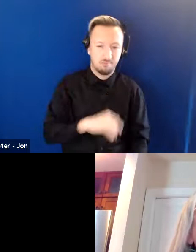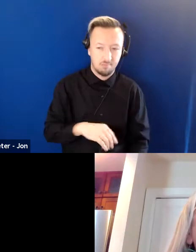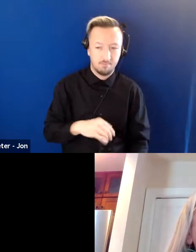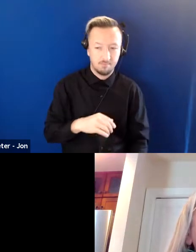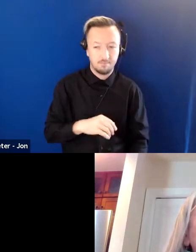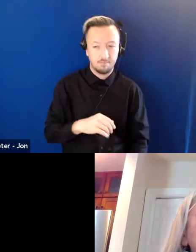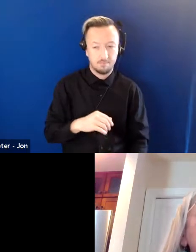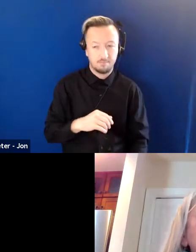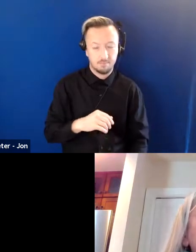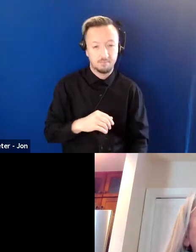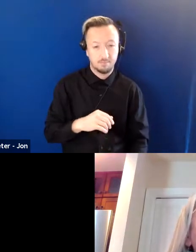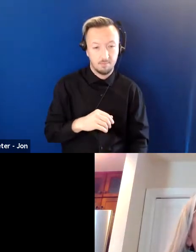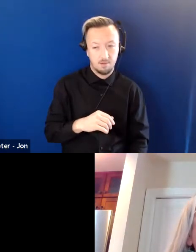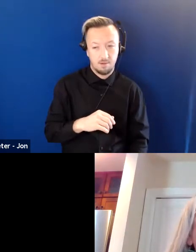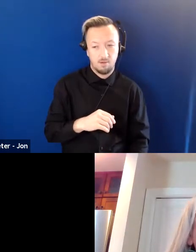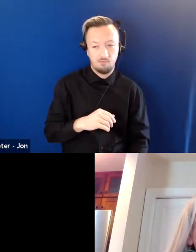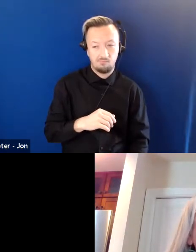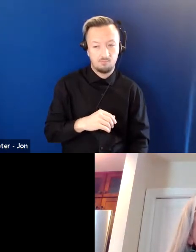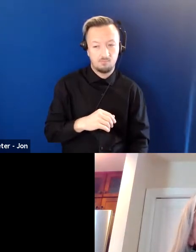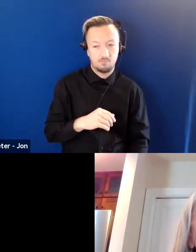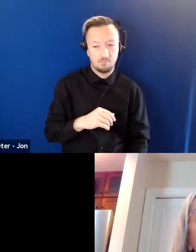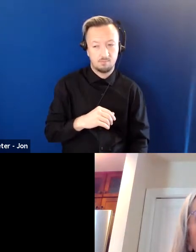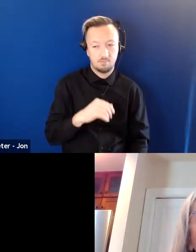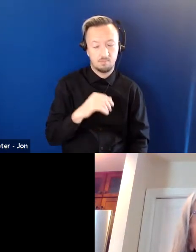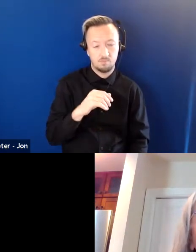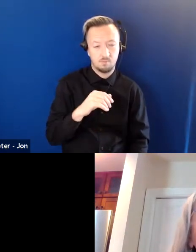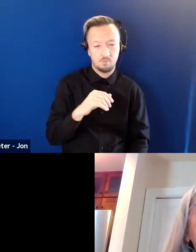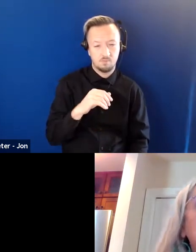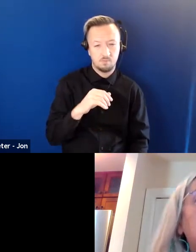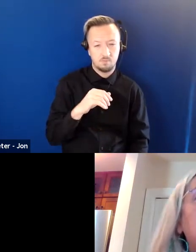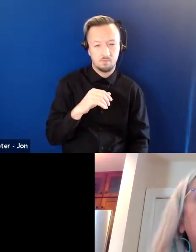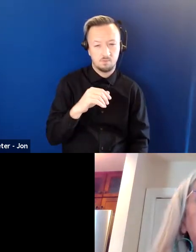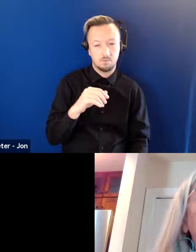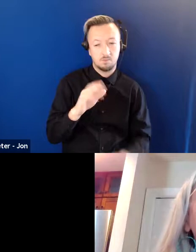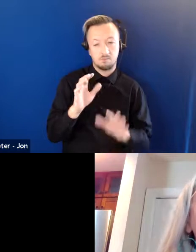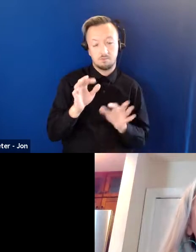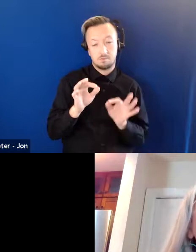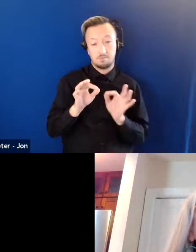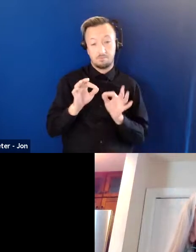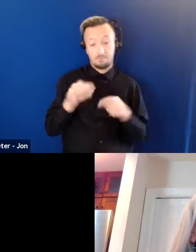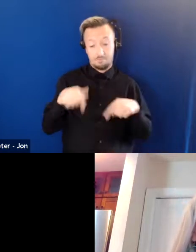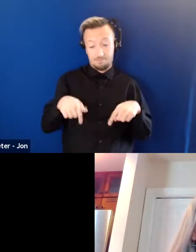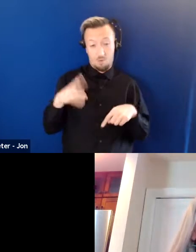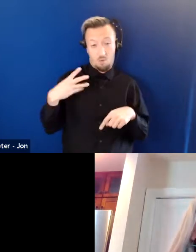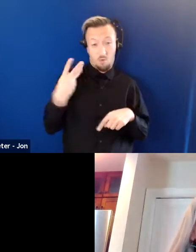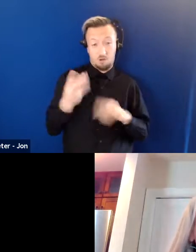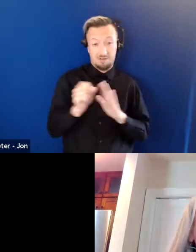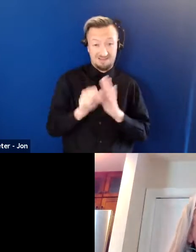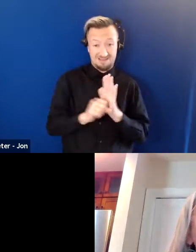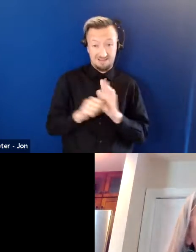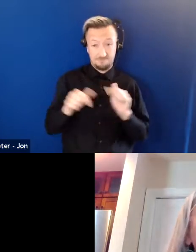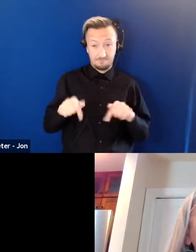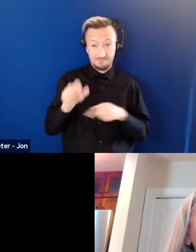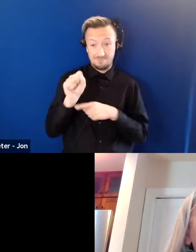lot of components to that question. As far as our silk in Washington State, we have been